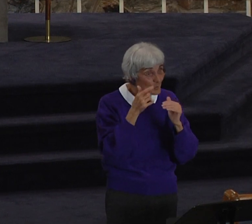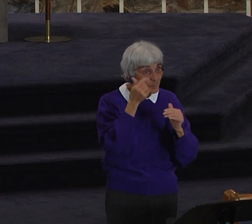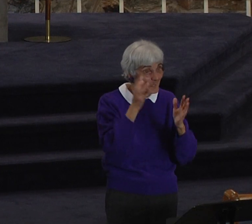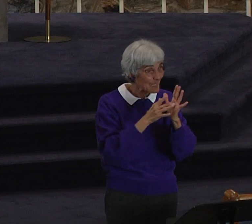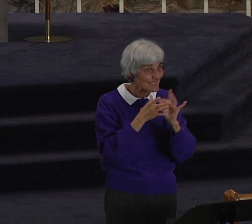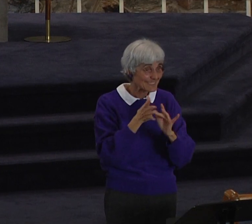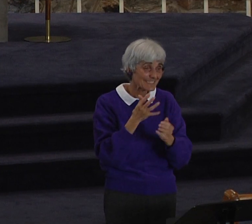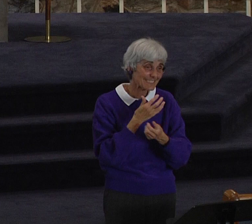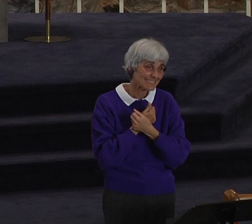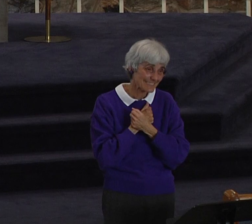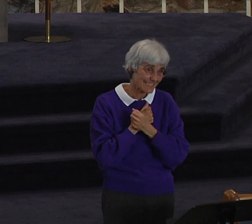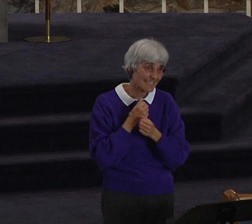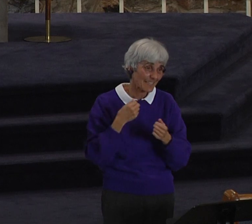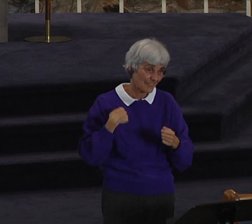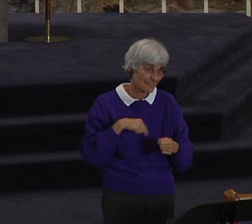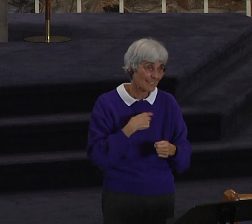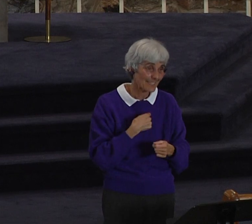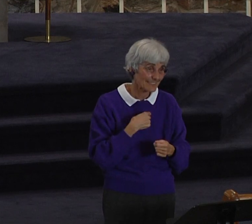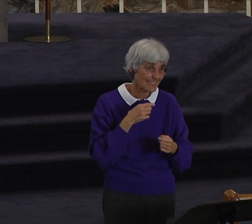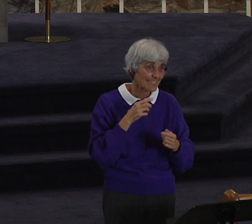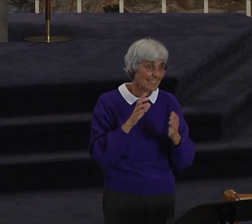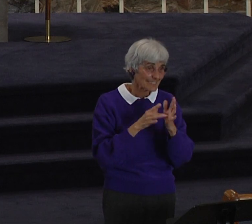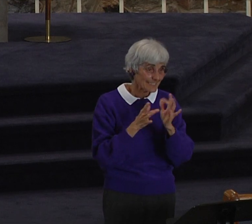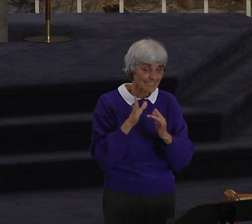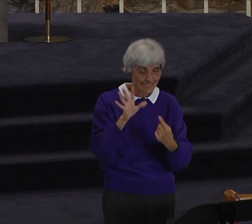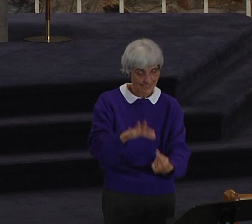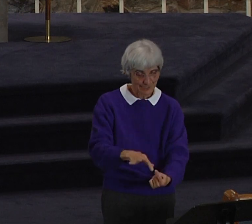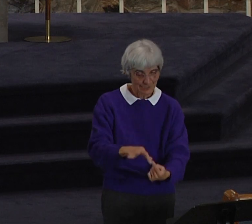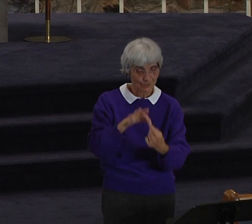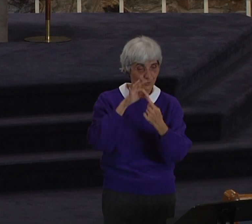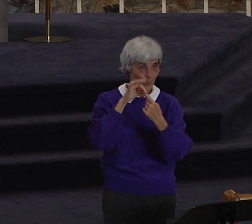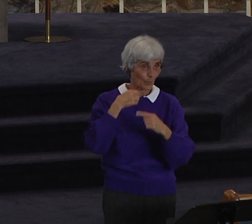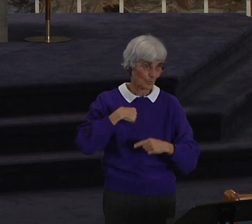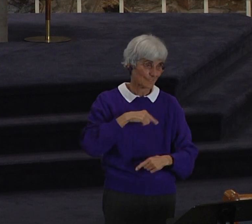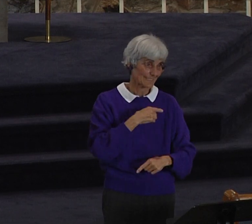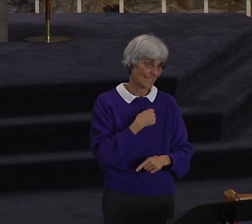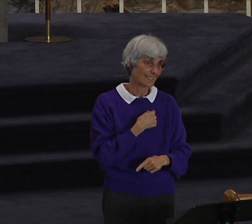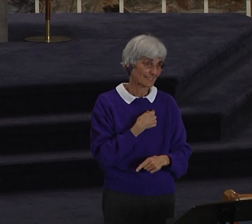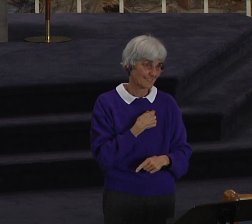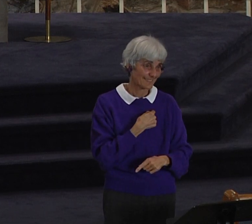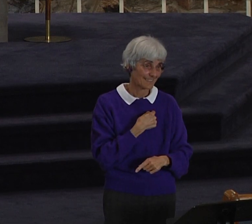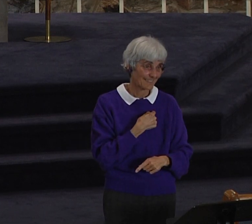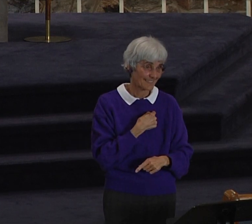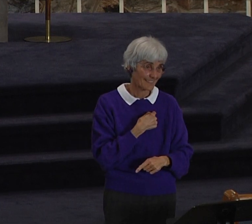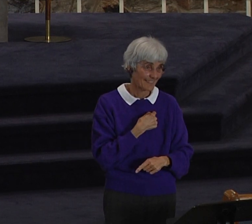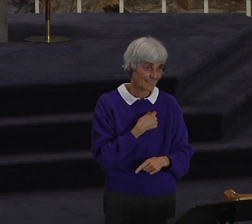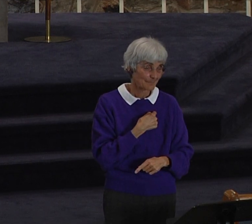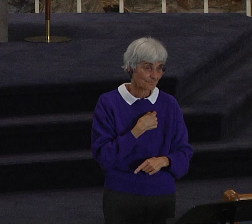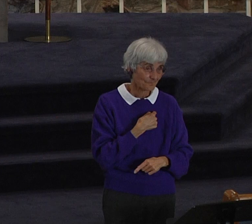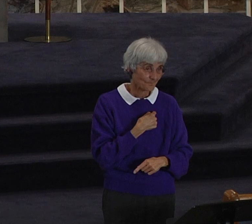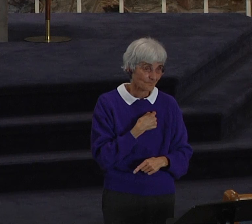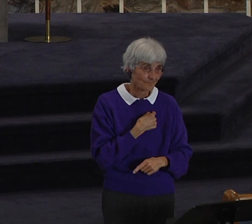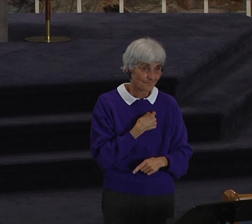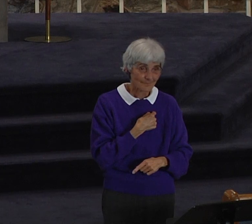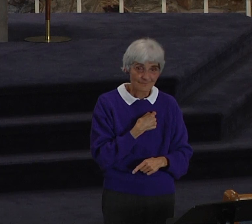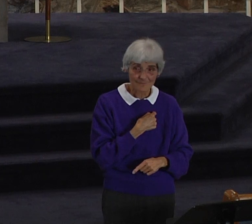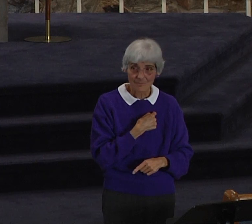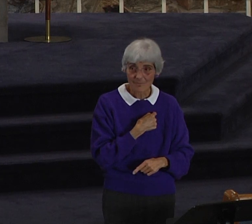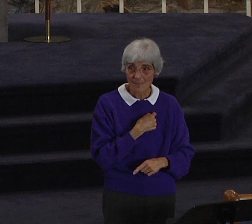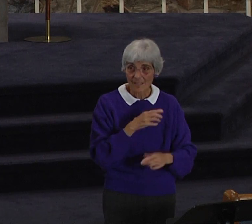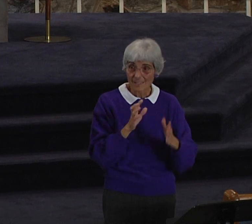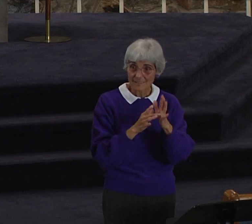chosen God. And in the middle of all of that, the selfless